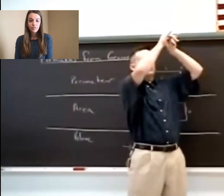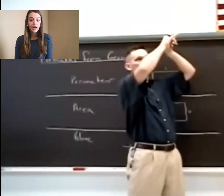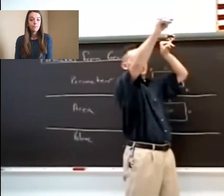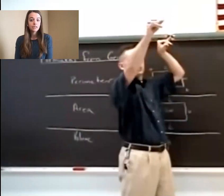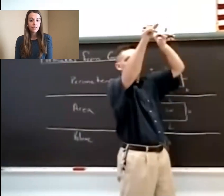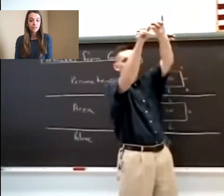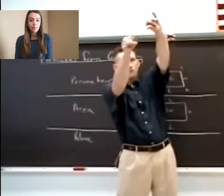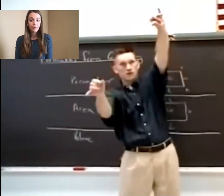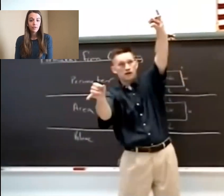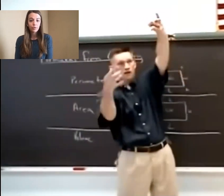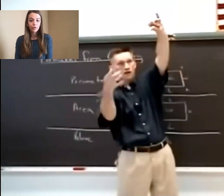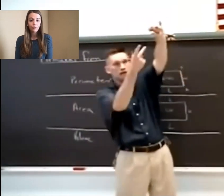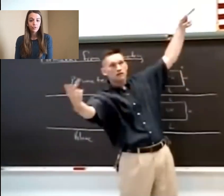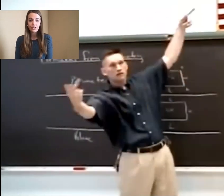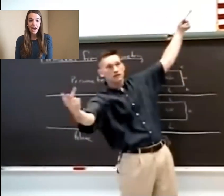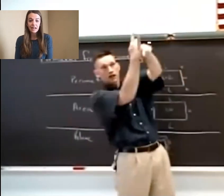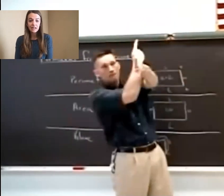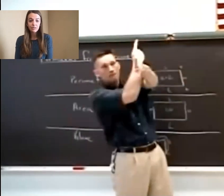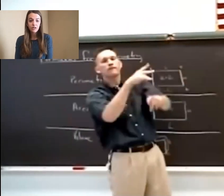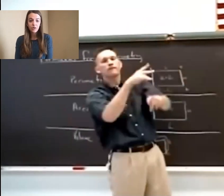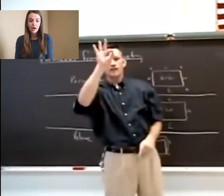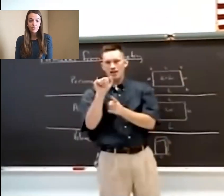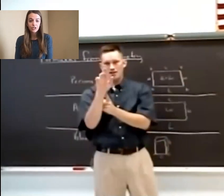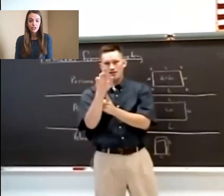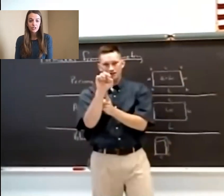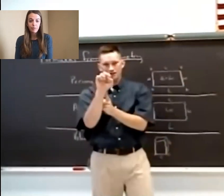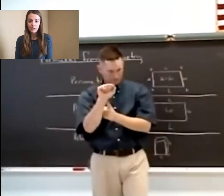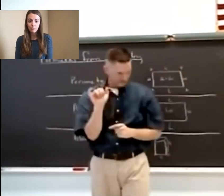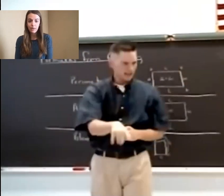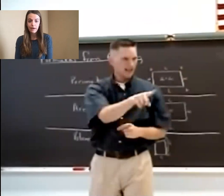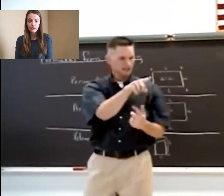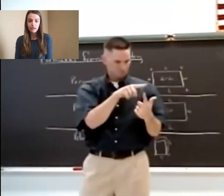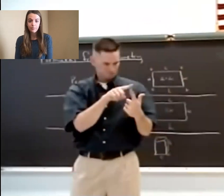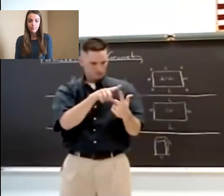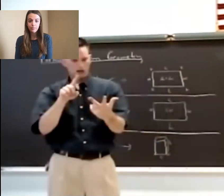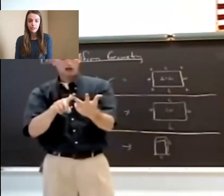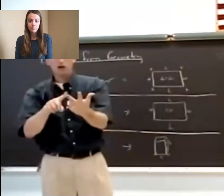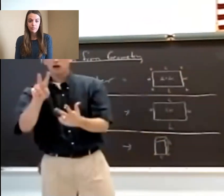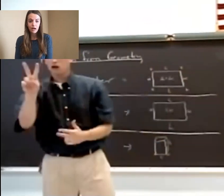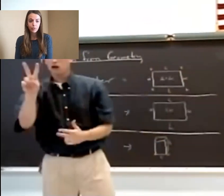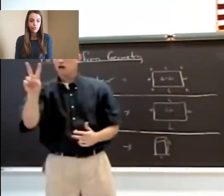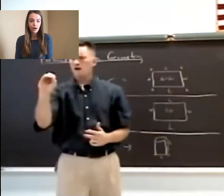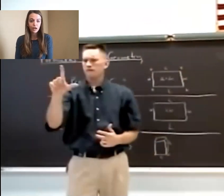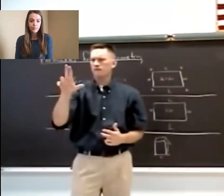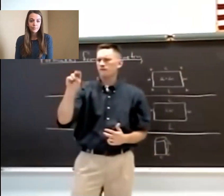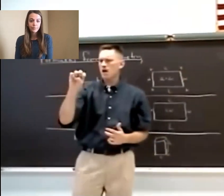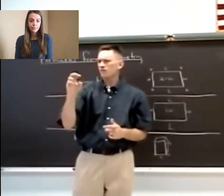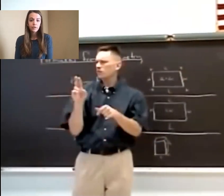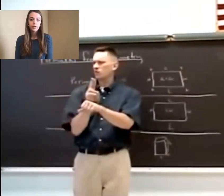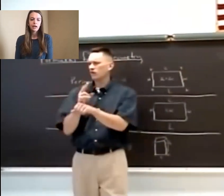Yeah, that's another example, a roof or an attic, knowing how much space would be in that roof area. Okay,